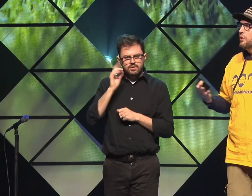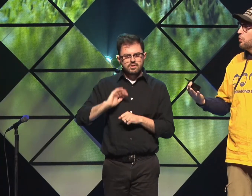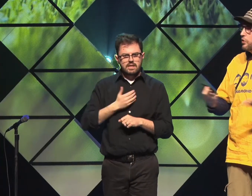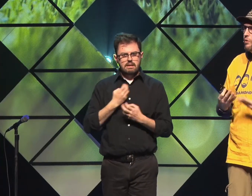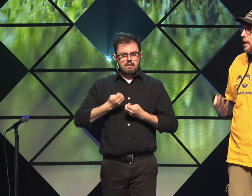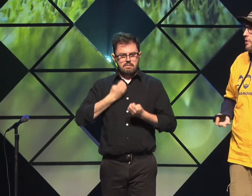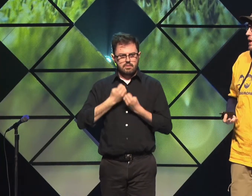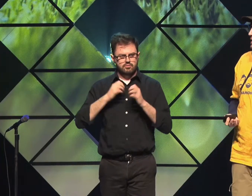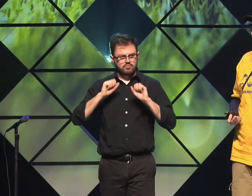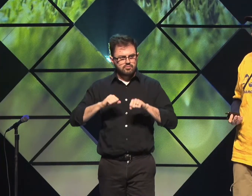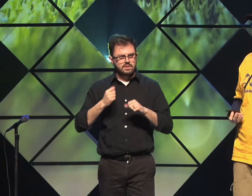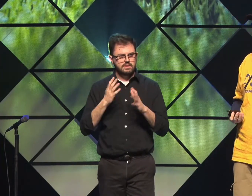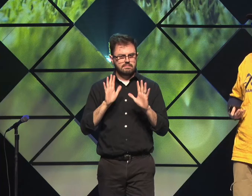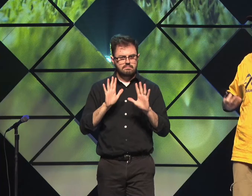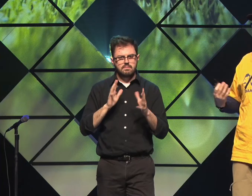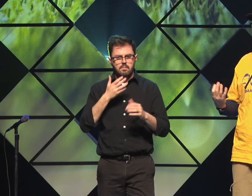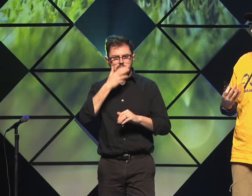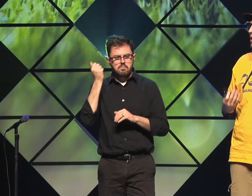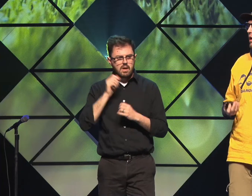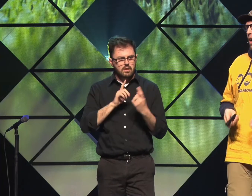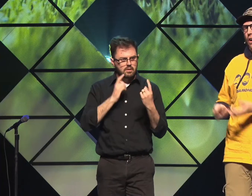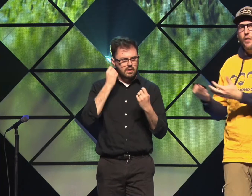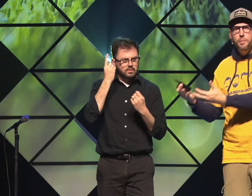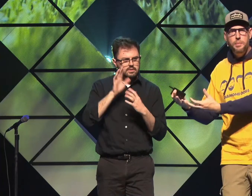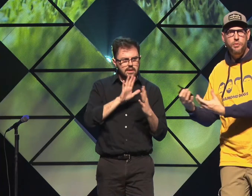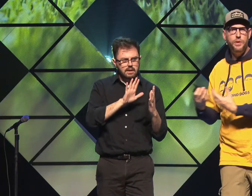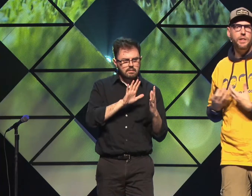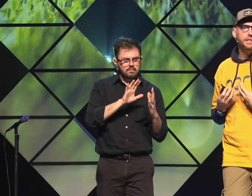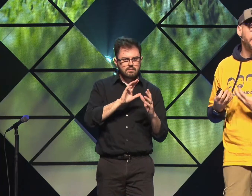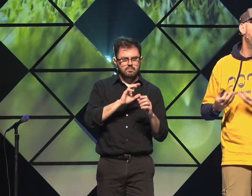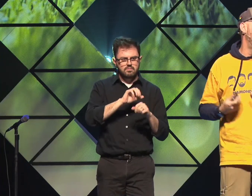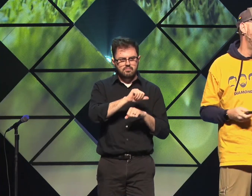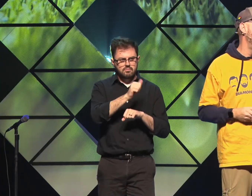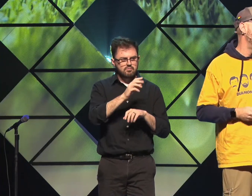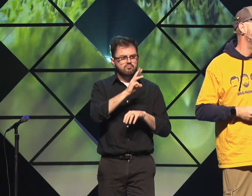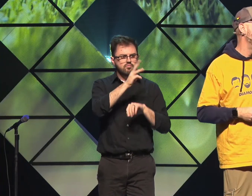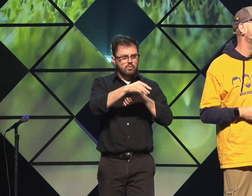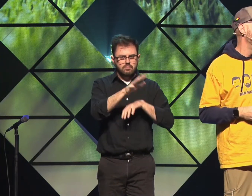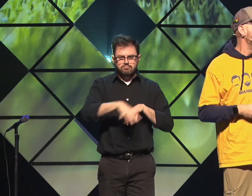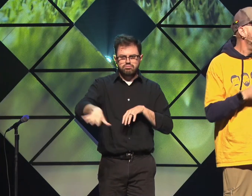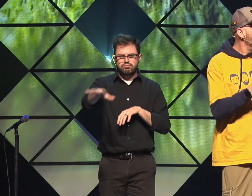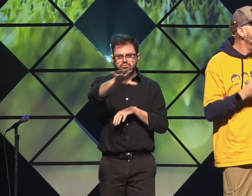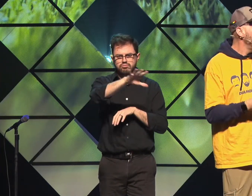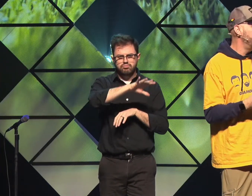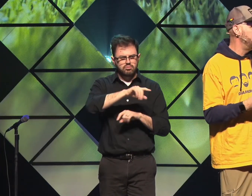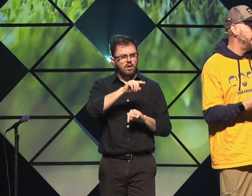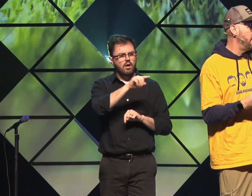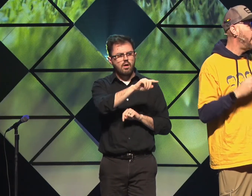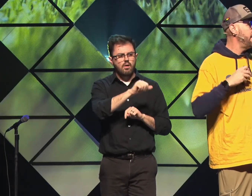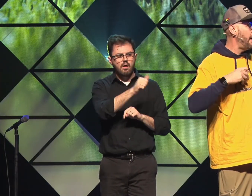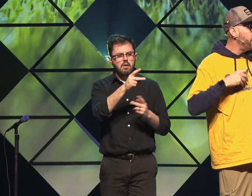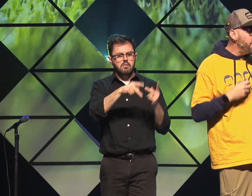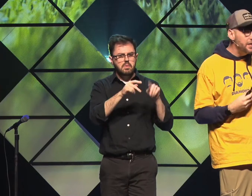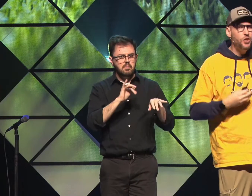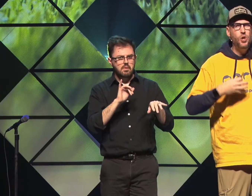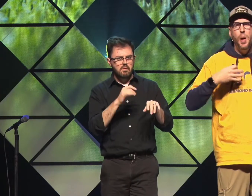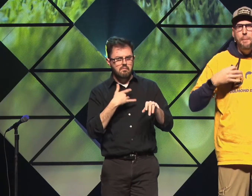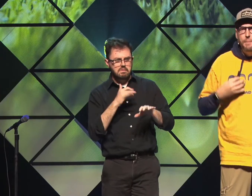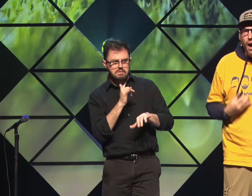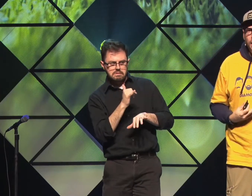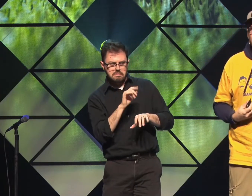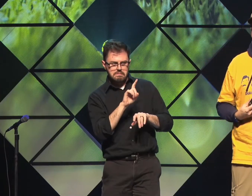tune with the world around us, right? To know what's going on. Are other people feeling the same way I am? So our emotions then, right, that